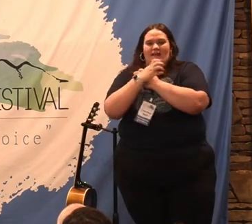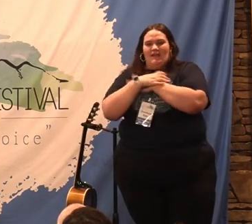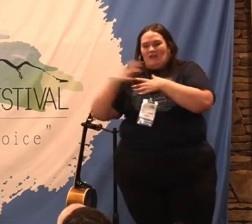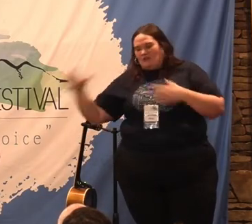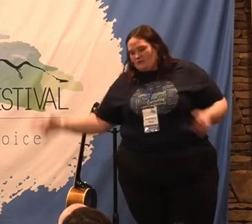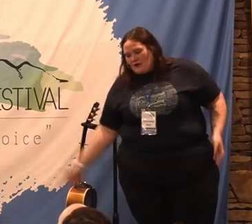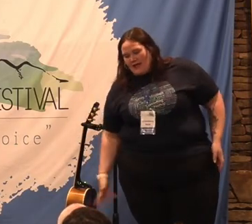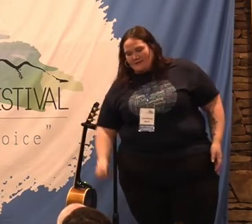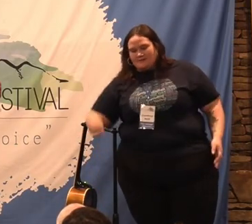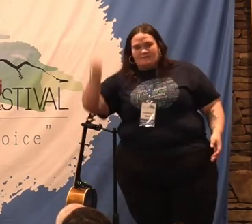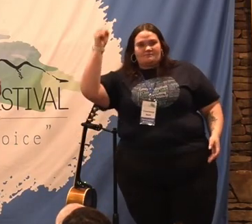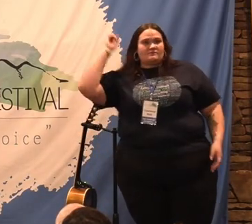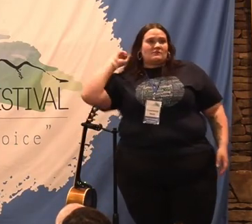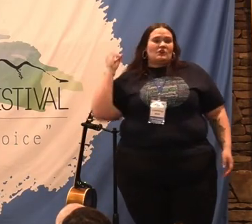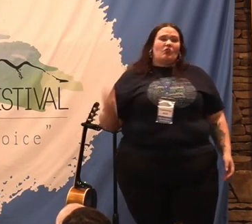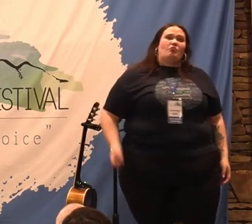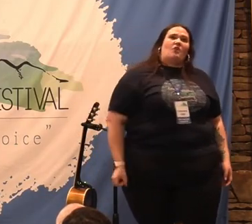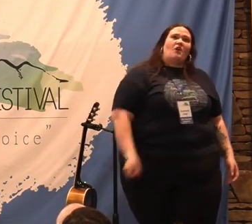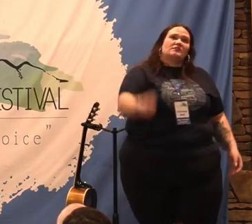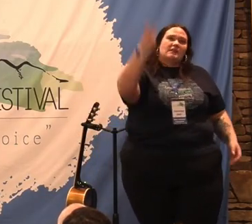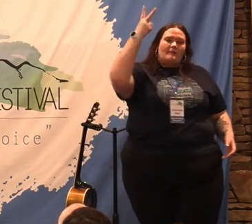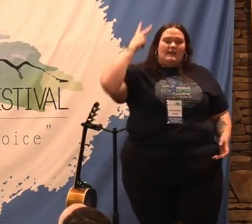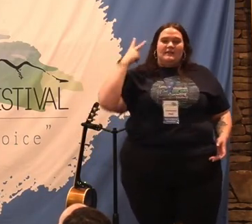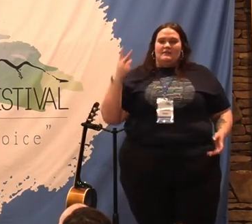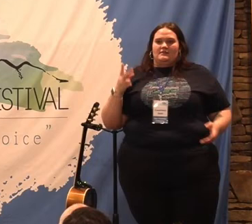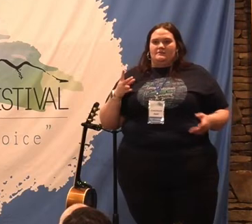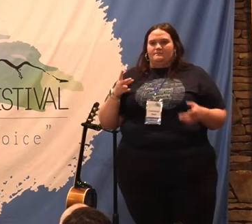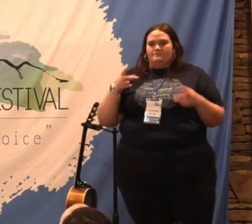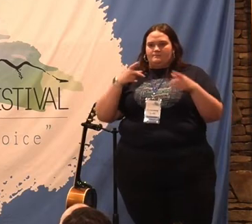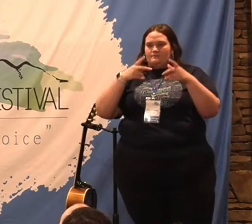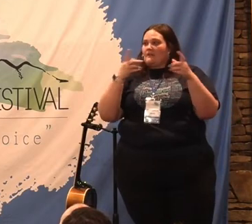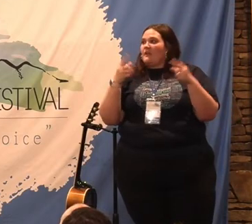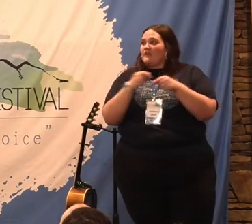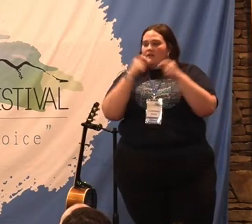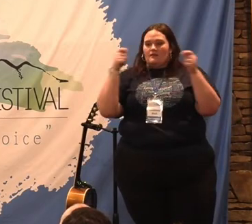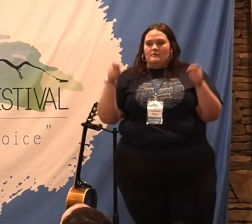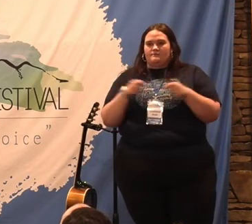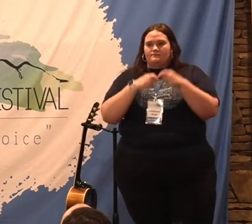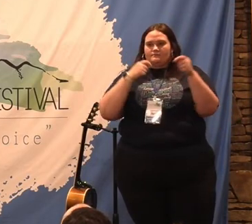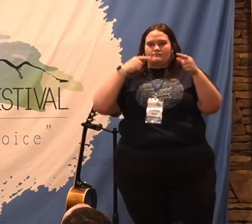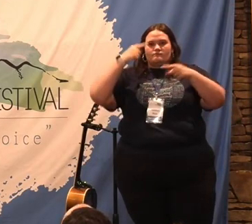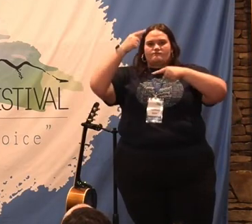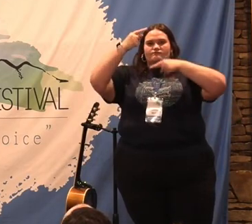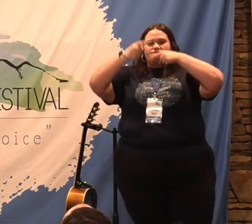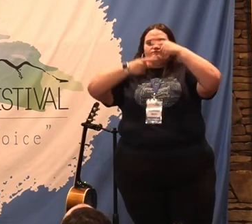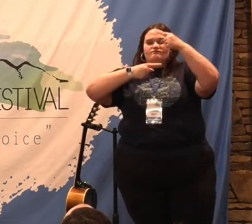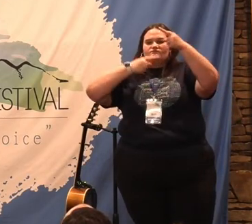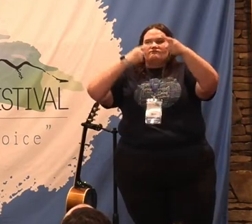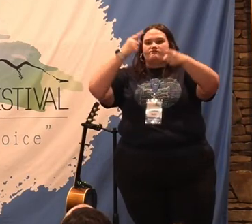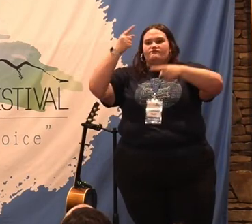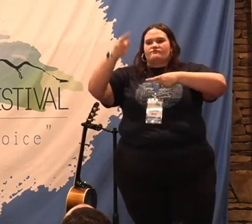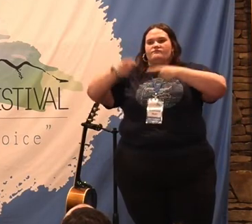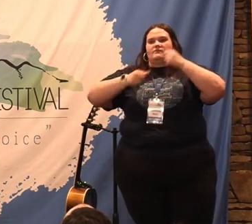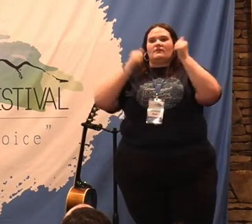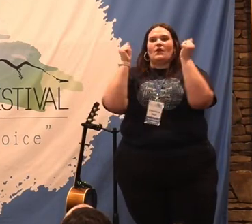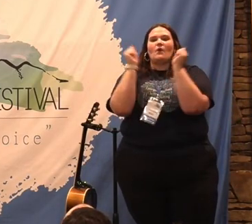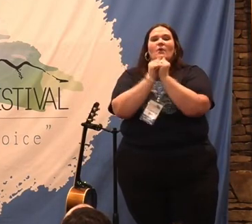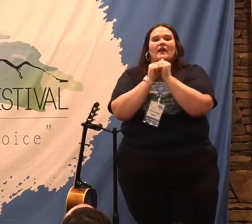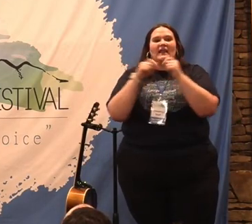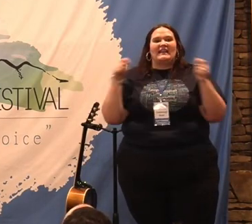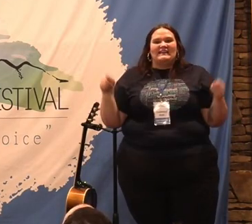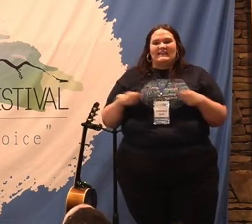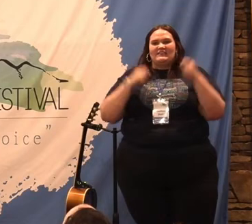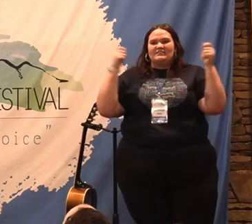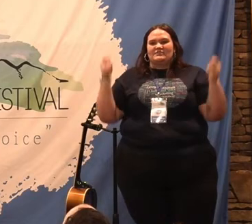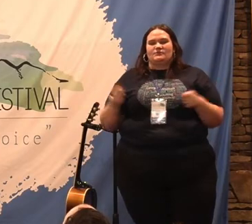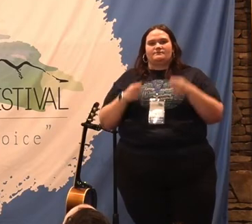tatting, throws it up in the air. The tatting goes up like a lace doily with those steel needles flashing in the sun. Camp